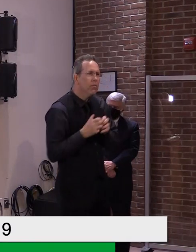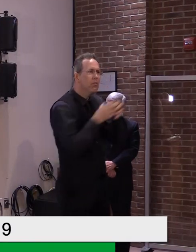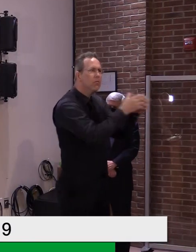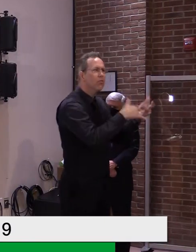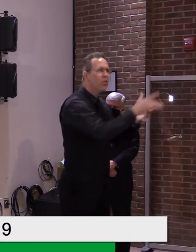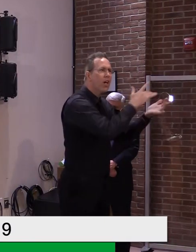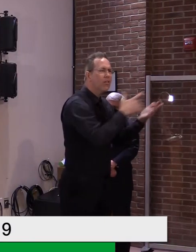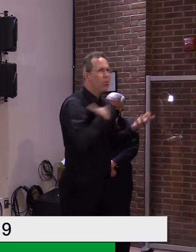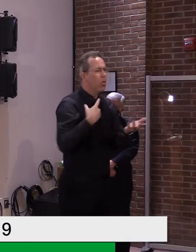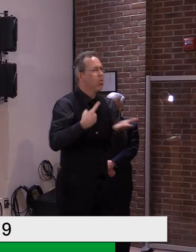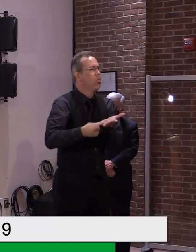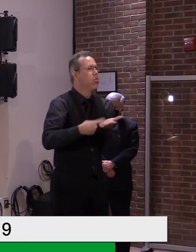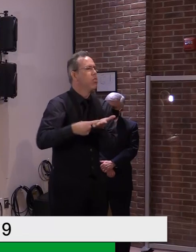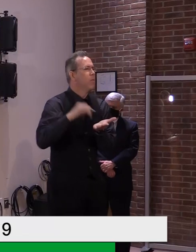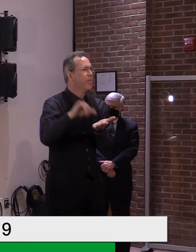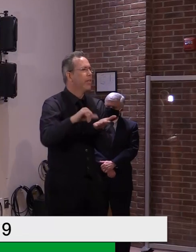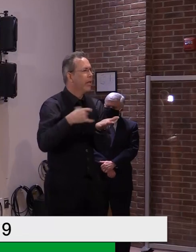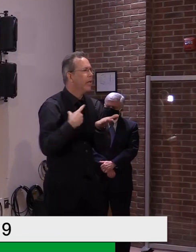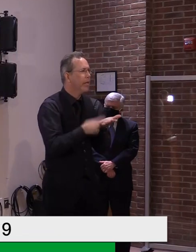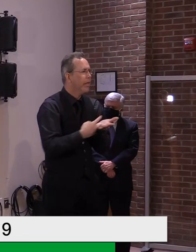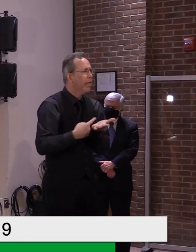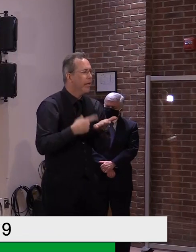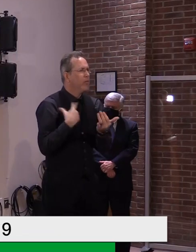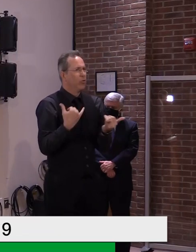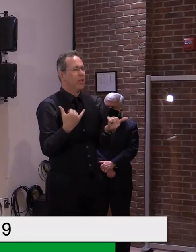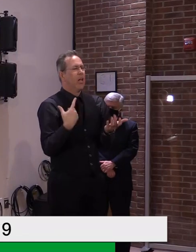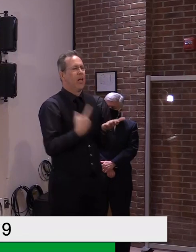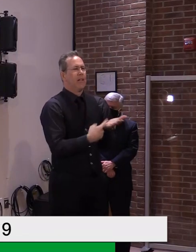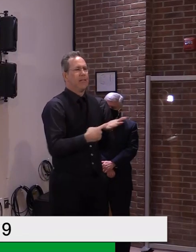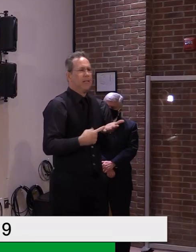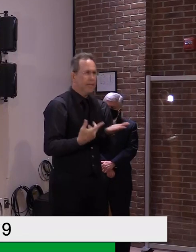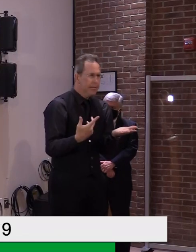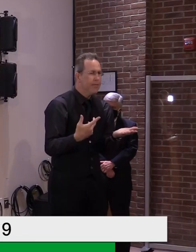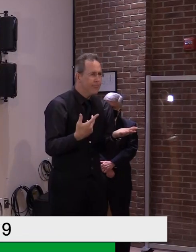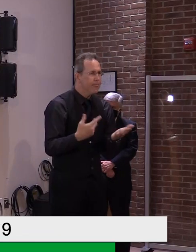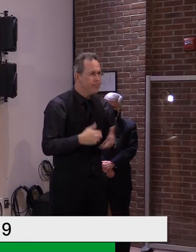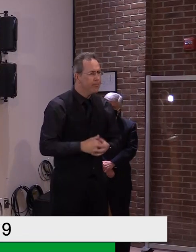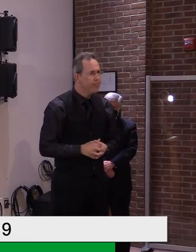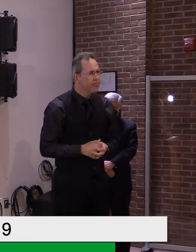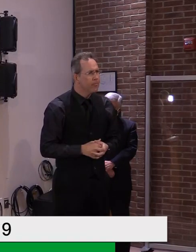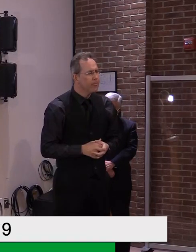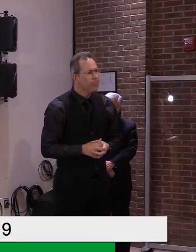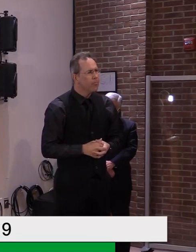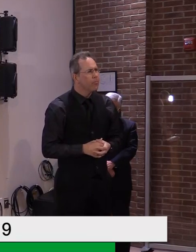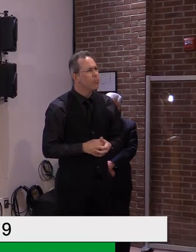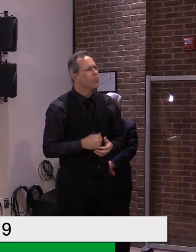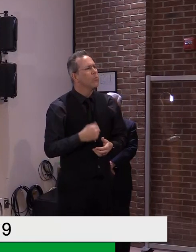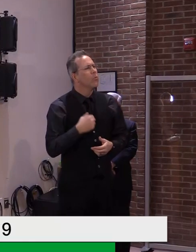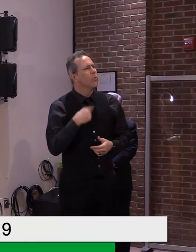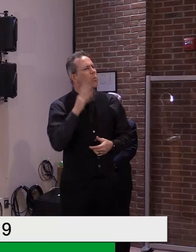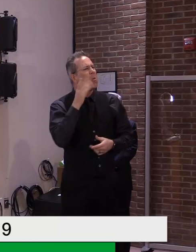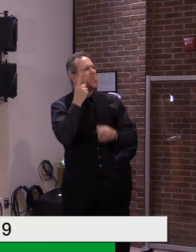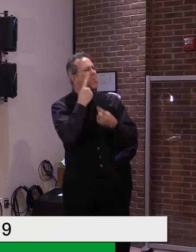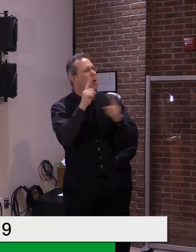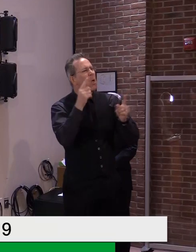part of what the future holds in terms of further announcements during these press conferences.